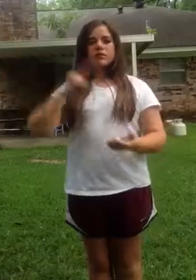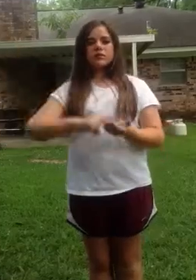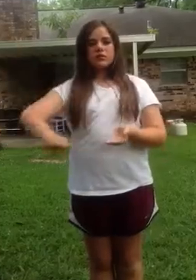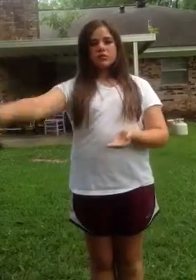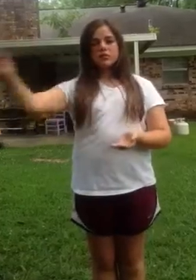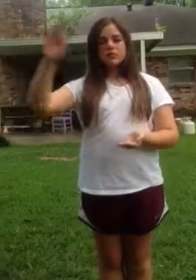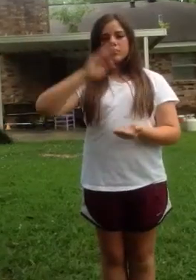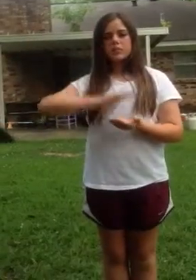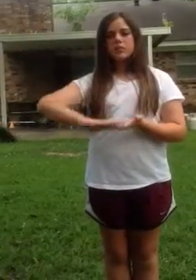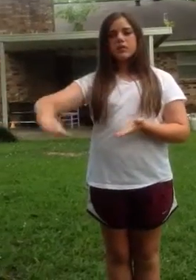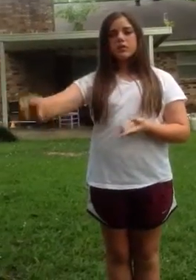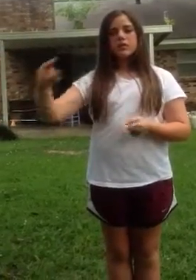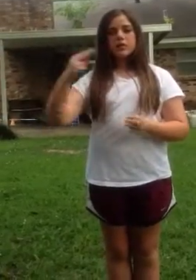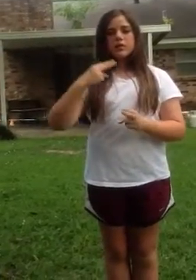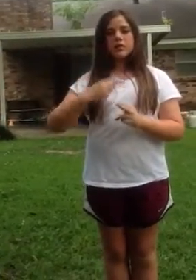holy name.